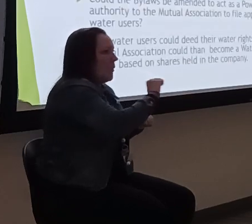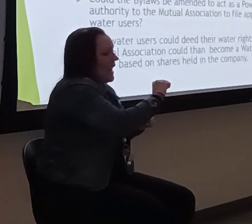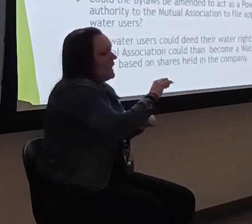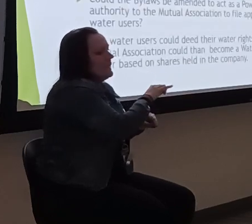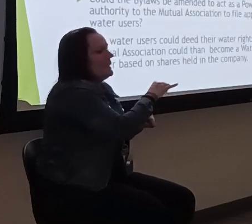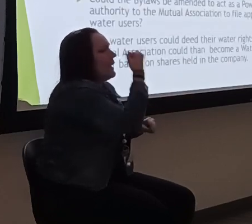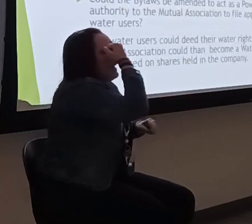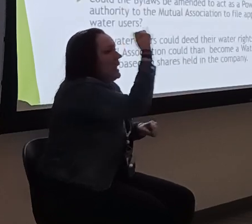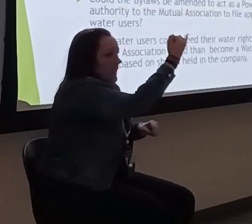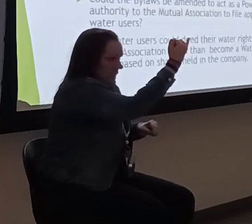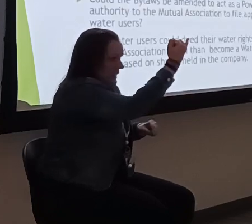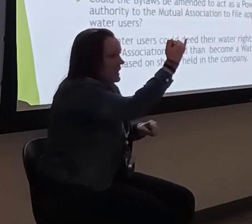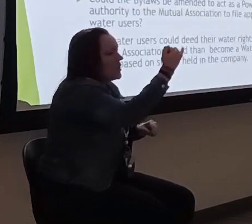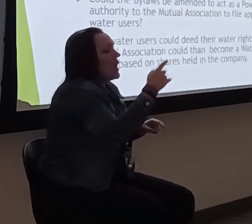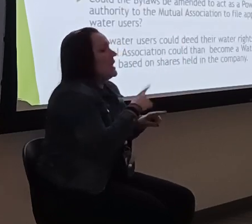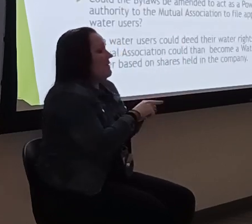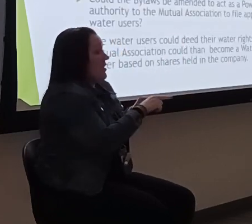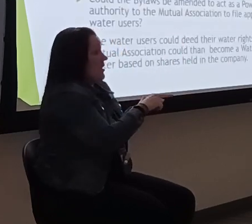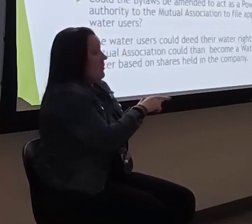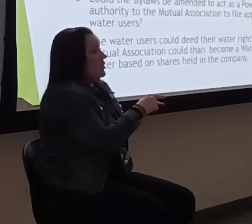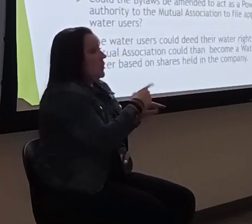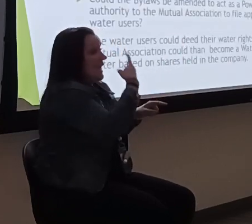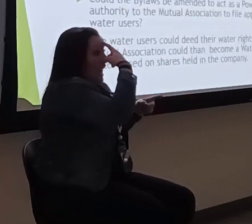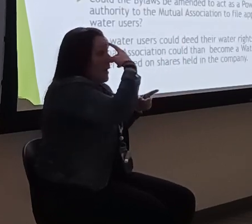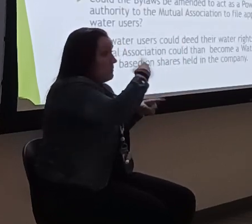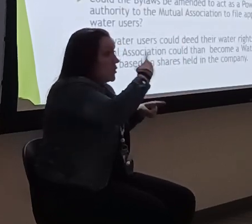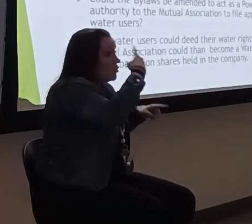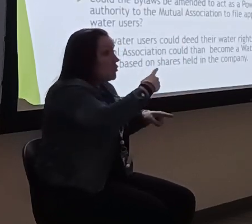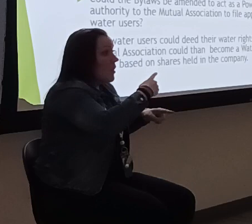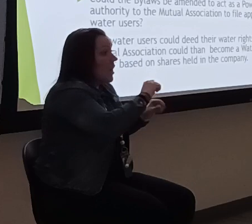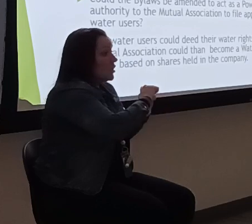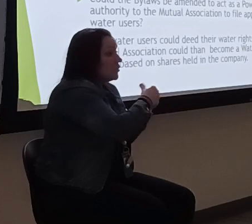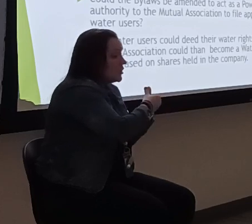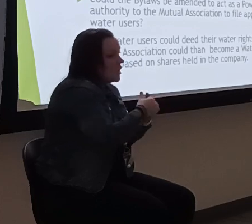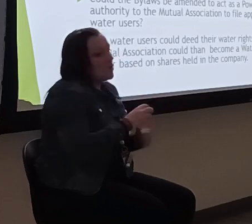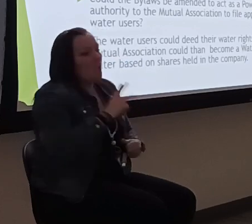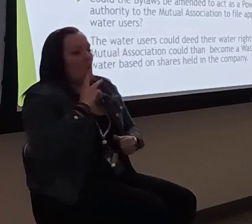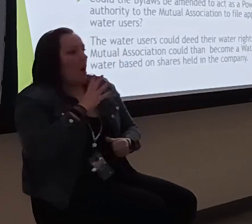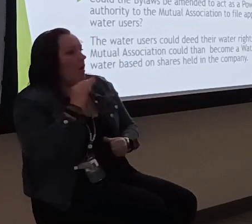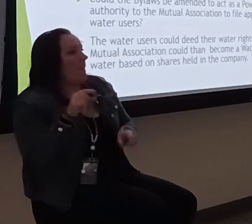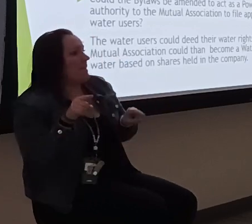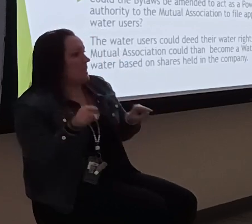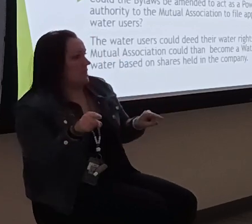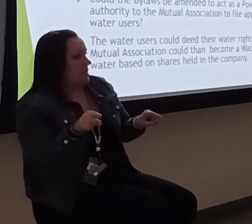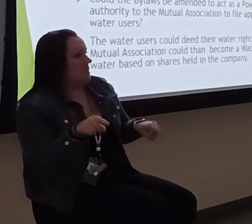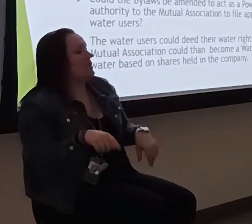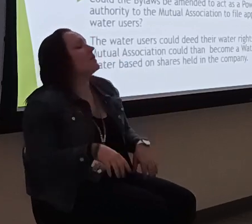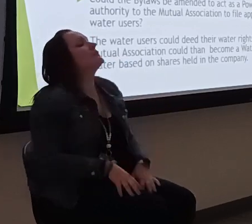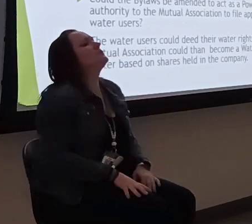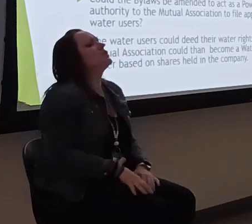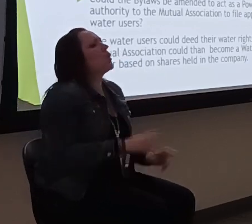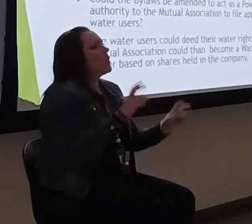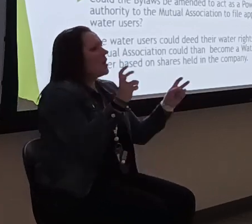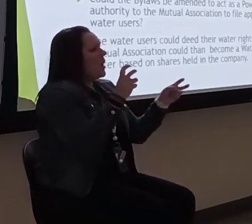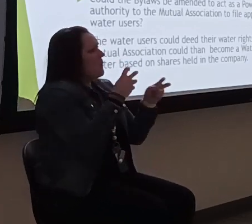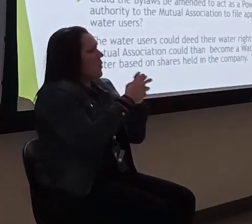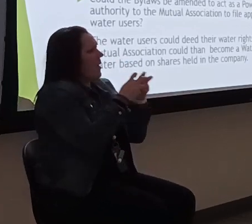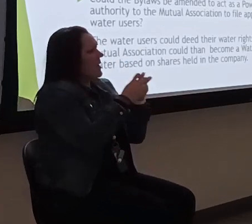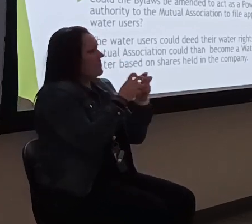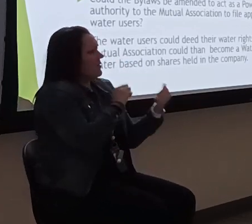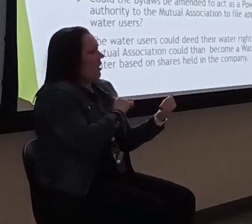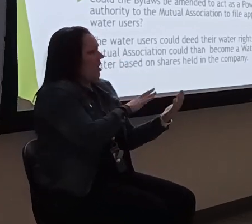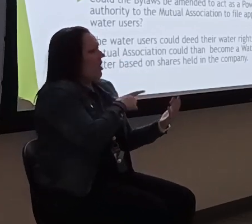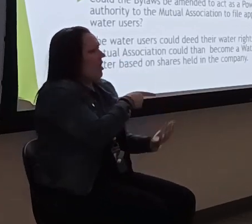So that's the difference between a mutual association and a water company. So what are some of the issues that are facing a